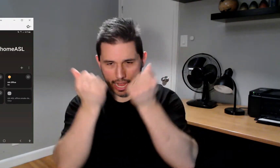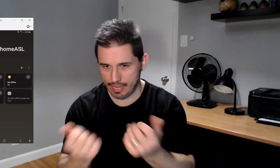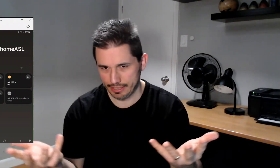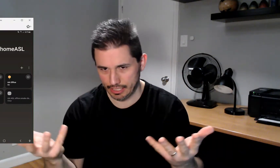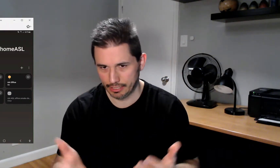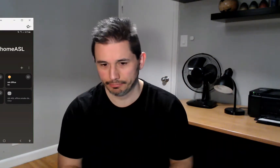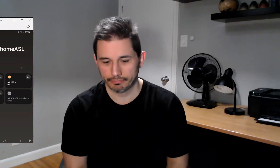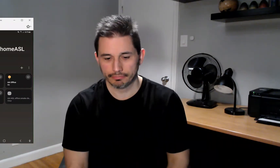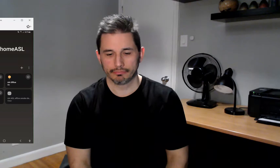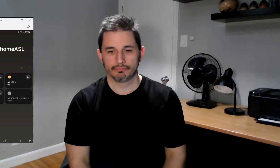with it.